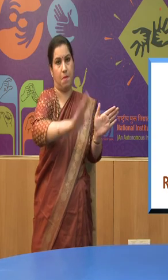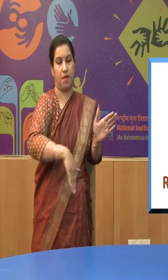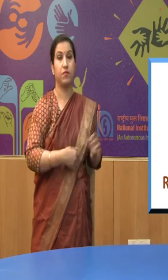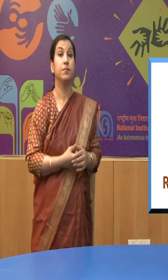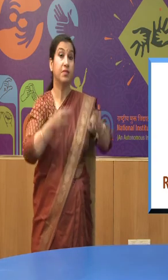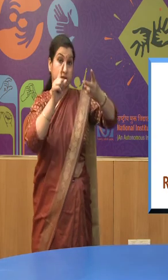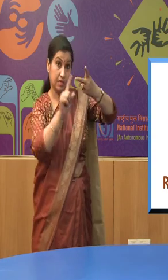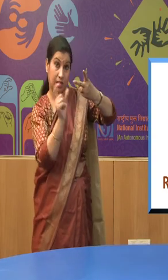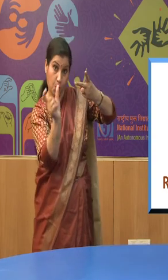The second term,